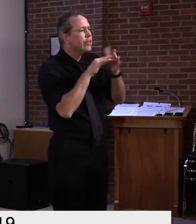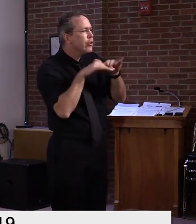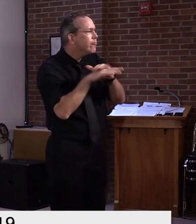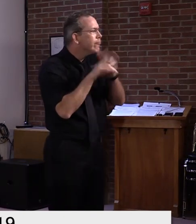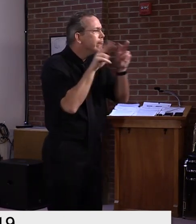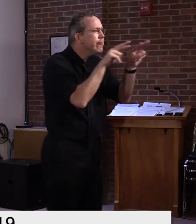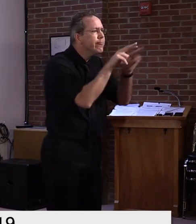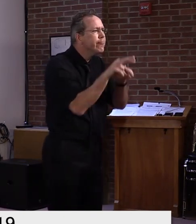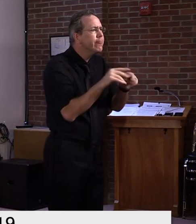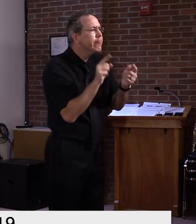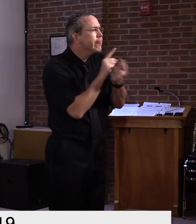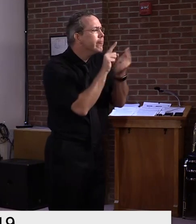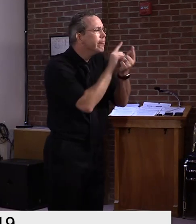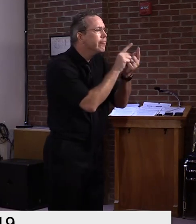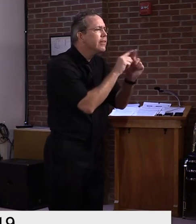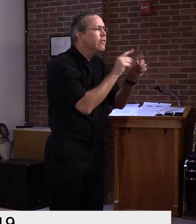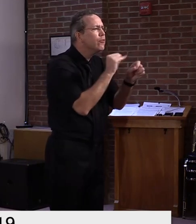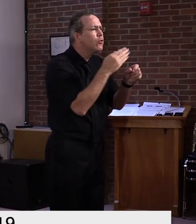work.